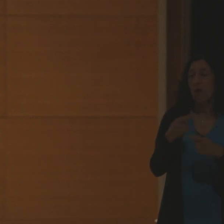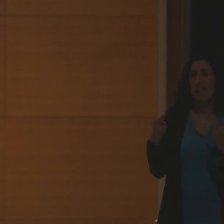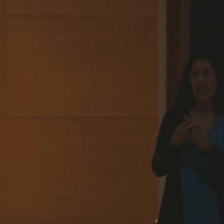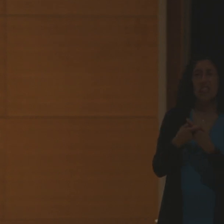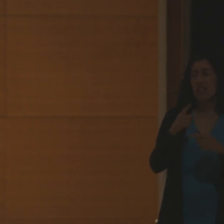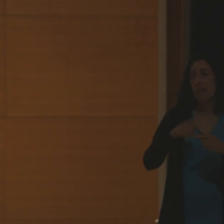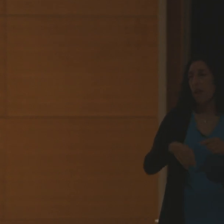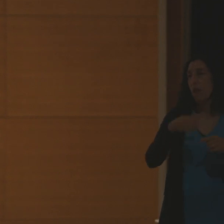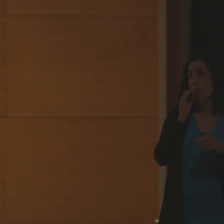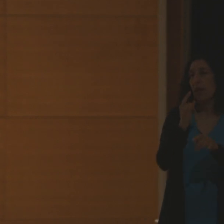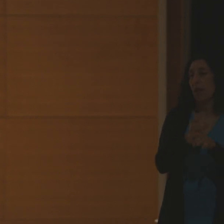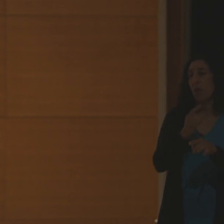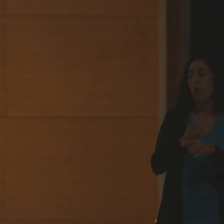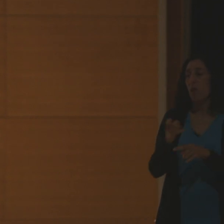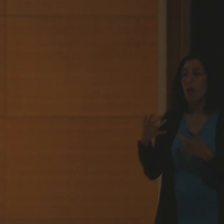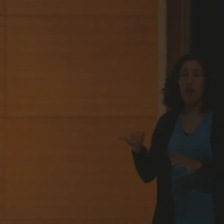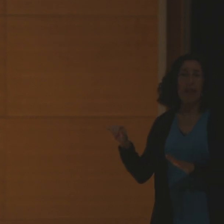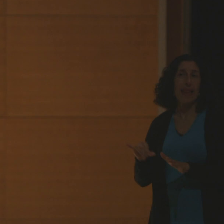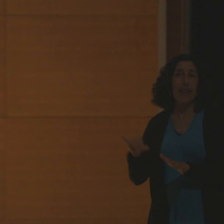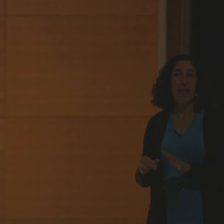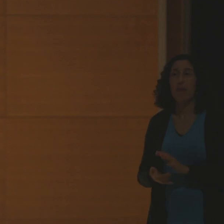it's, you know.